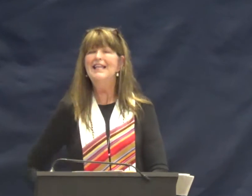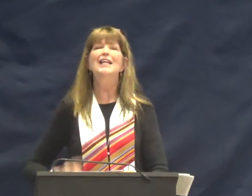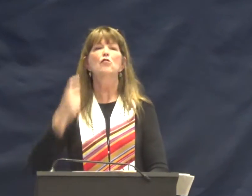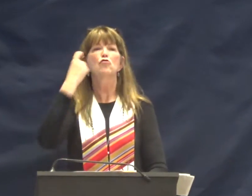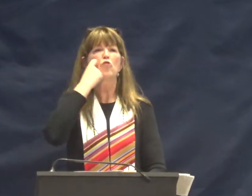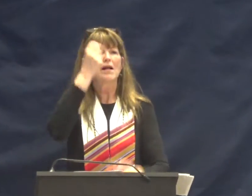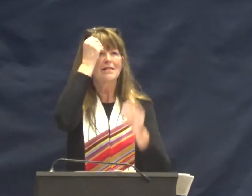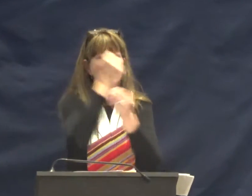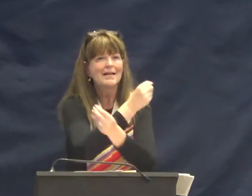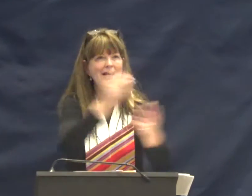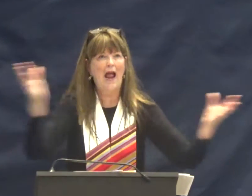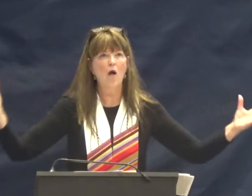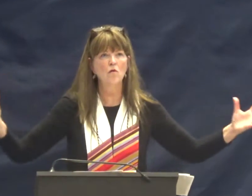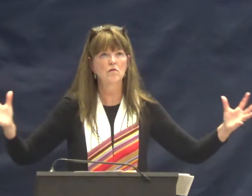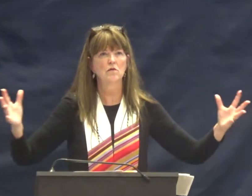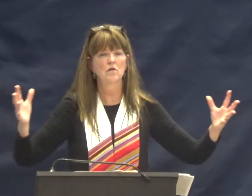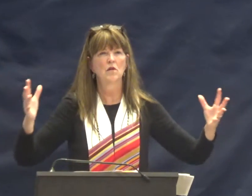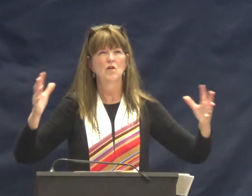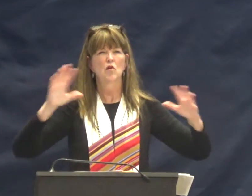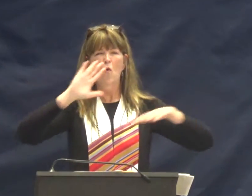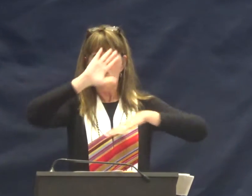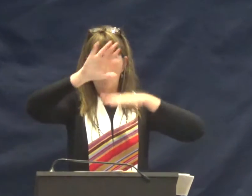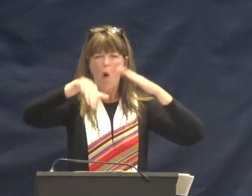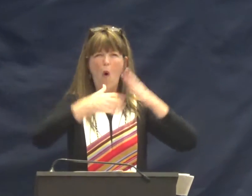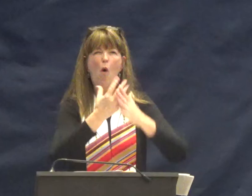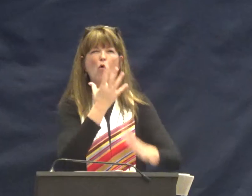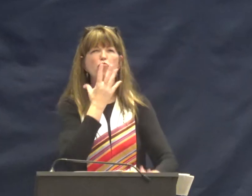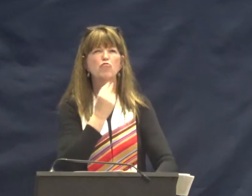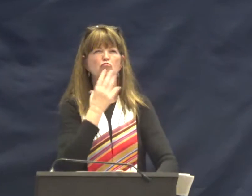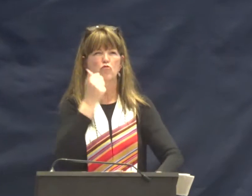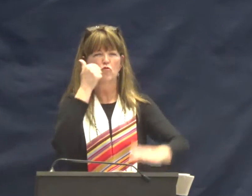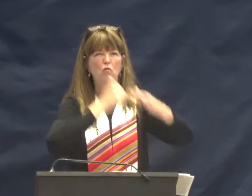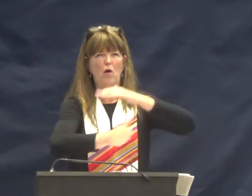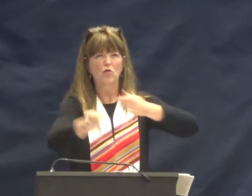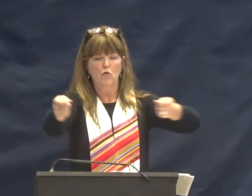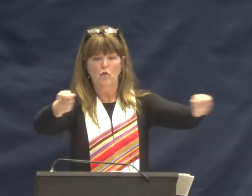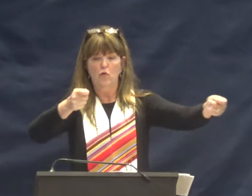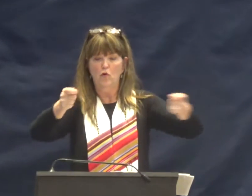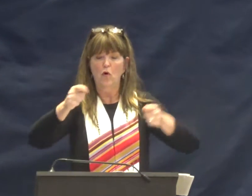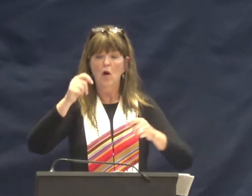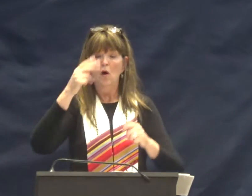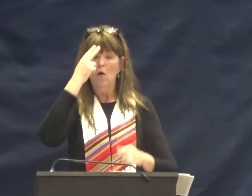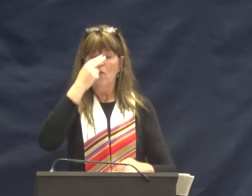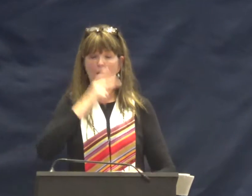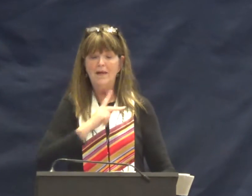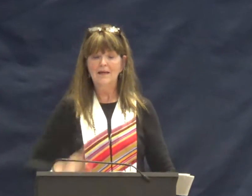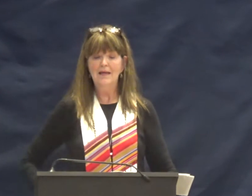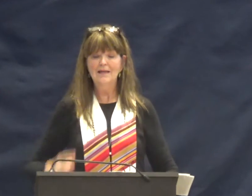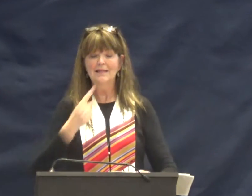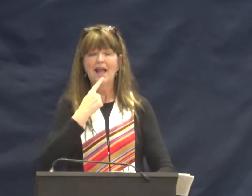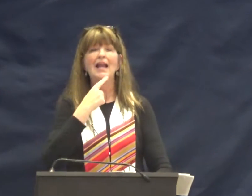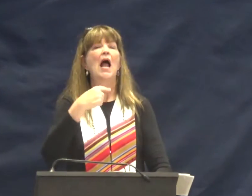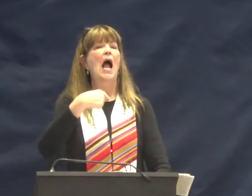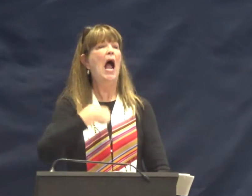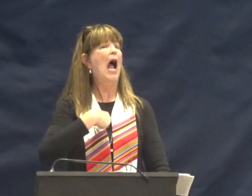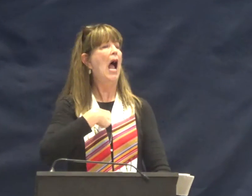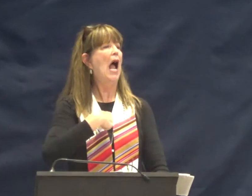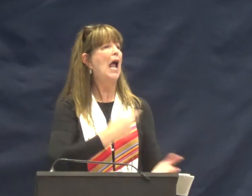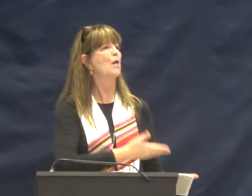meant. The Roman kings had just announced that all of the Jewish people were under the domain of Rome.